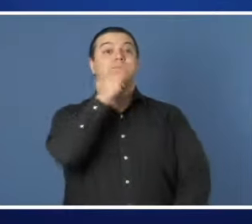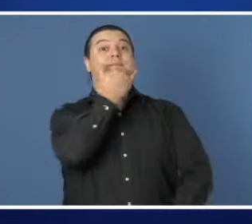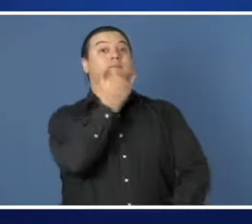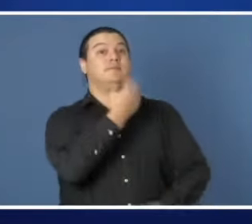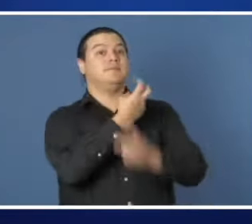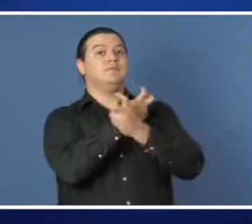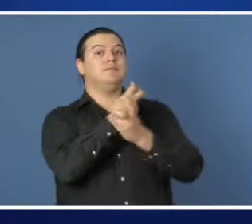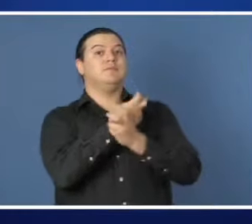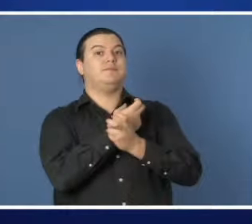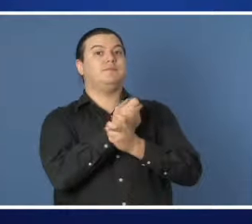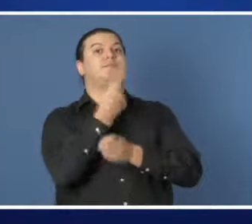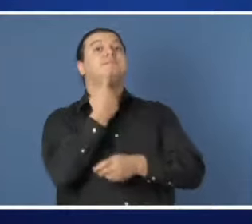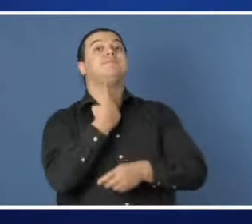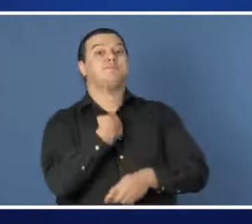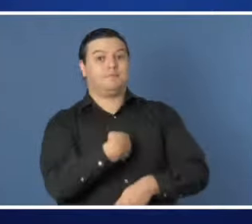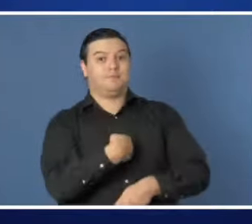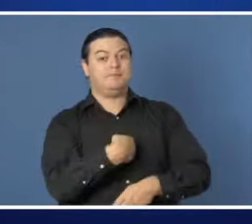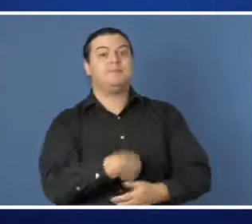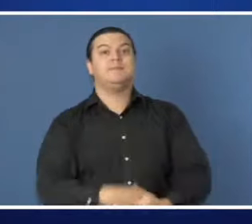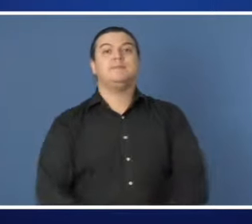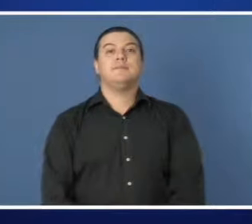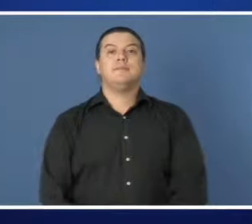Accidental poisoning.